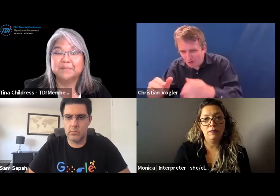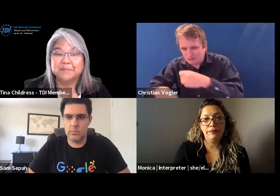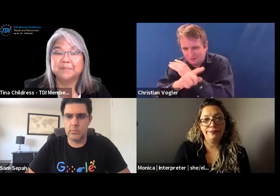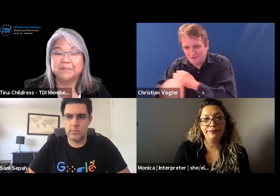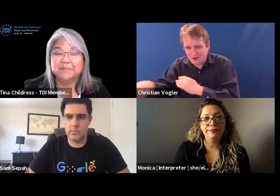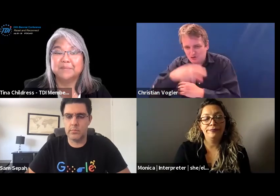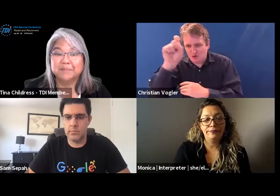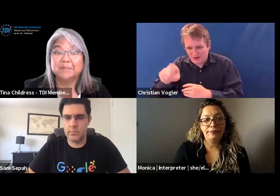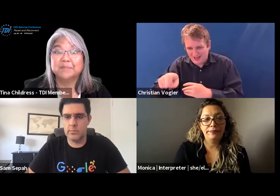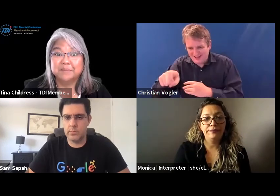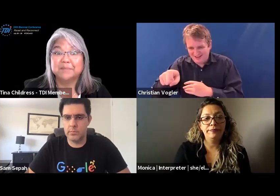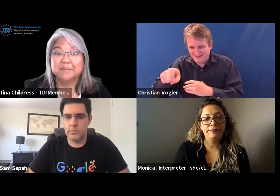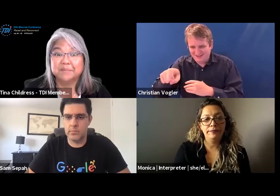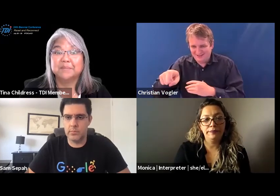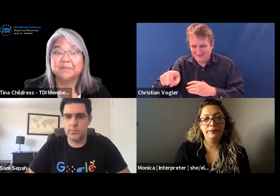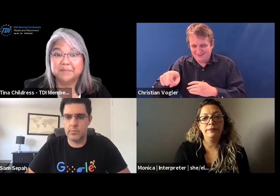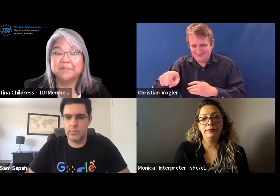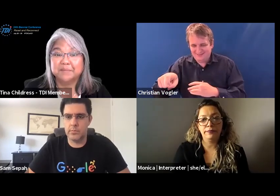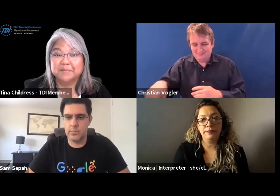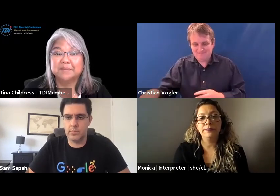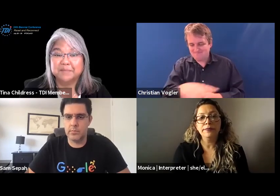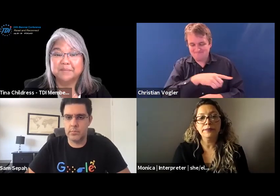ones that you don't need so you can focus on the ones you do need.